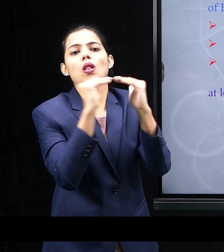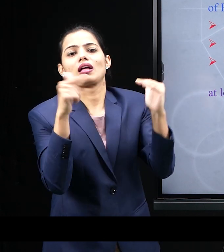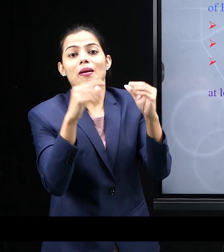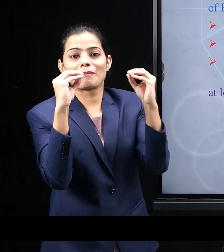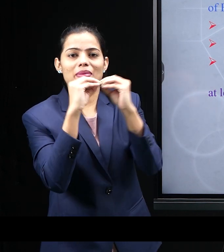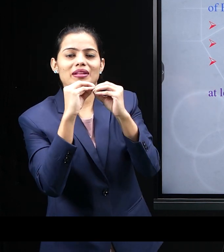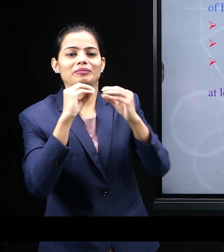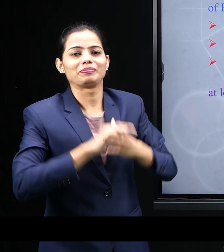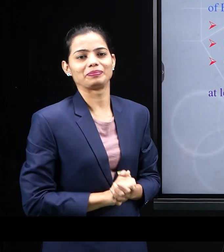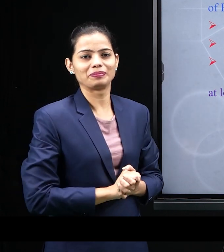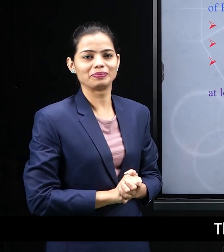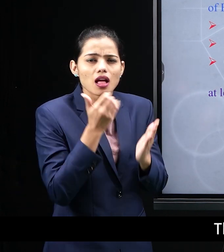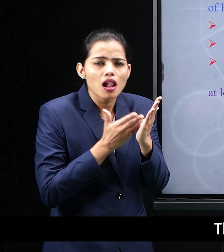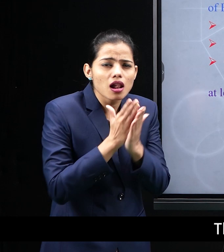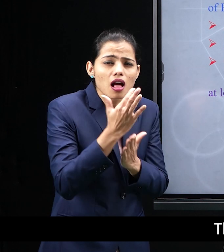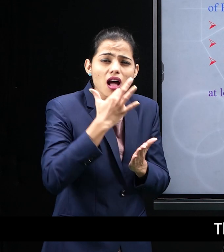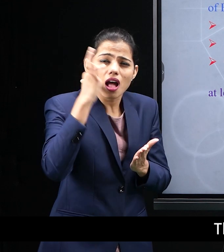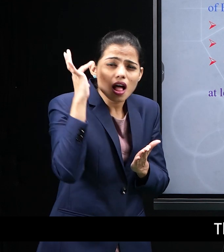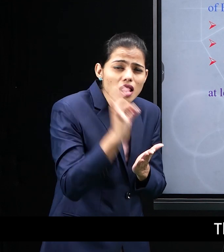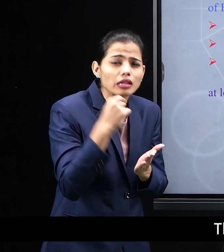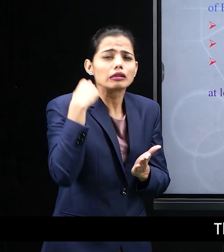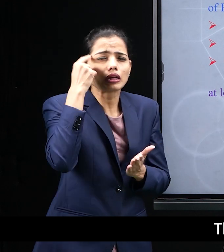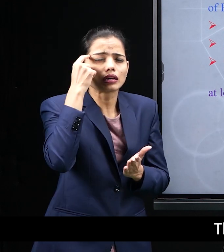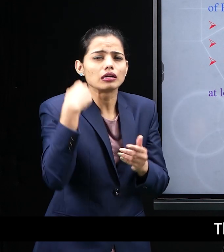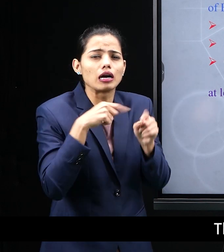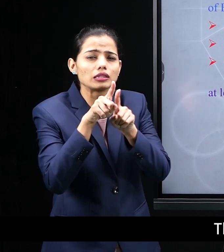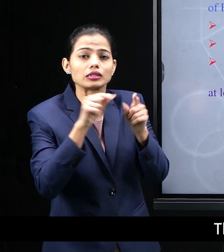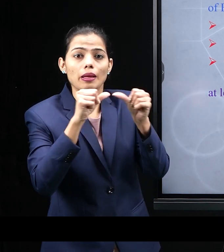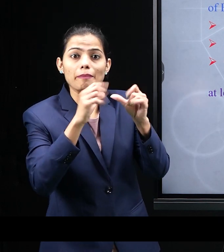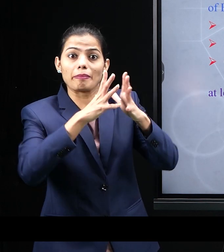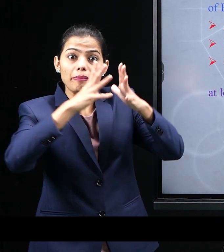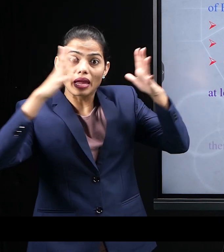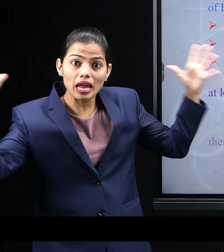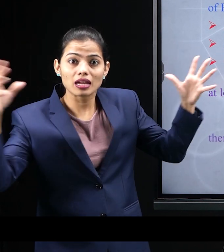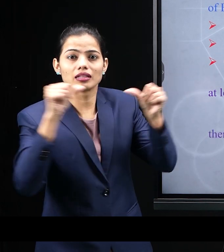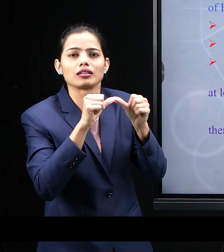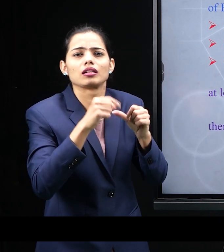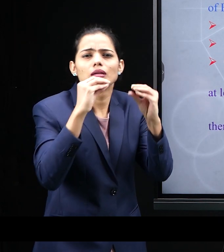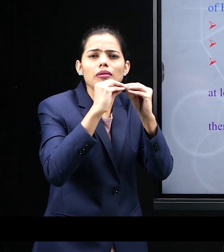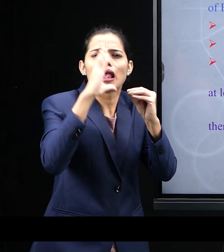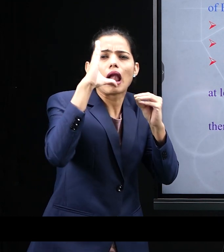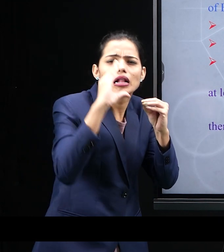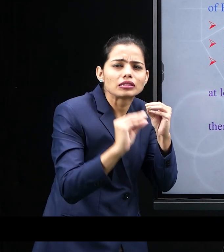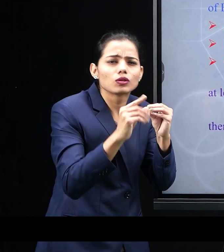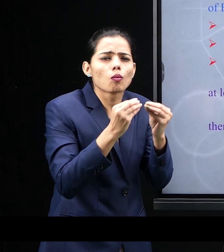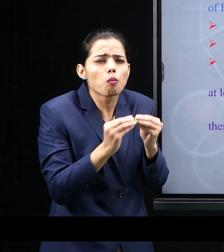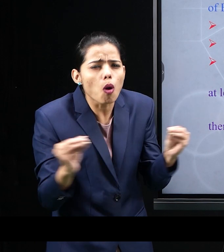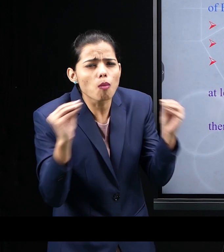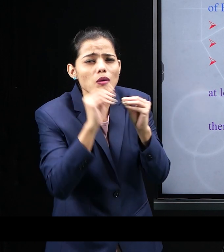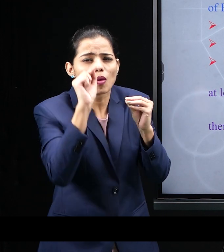B. The other way is also true. Suppose n of A greater than n of